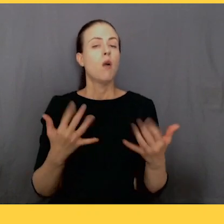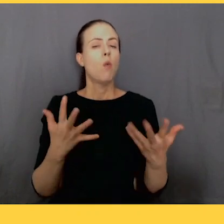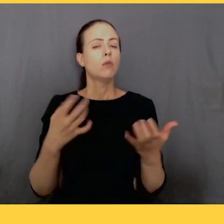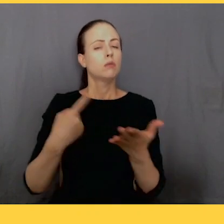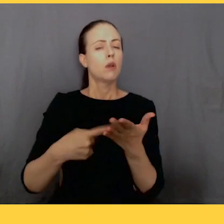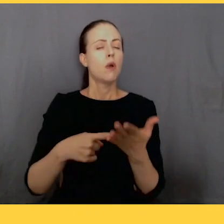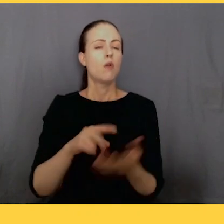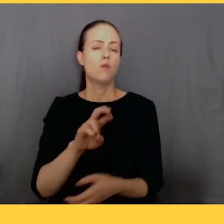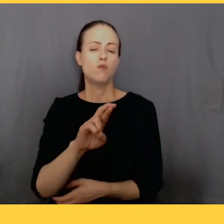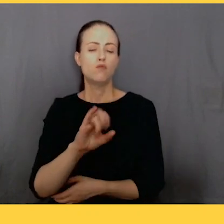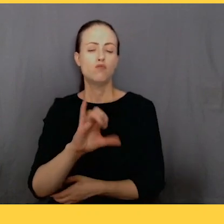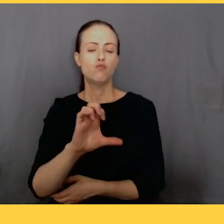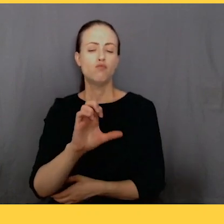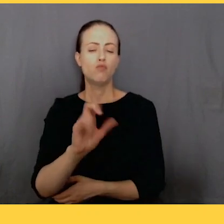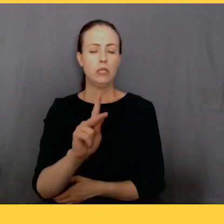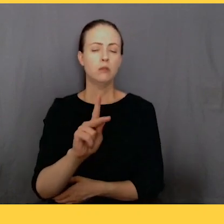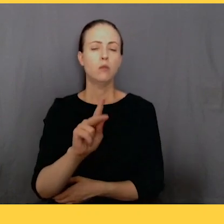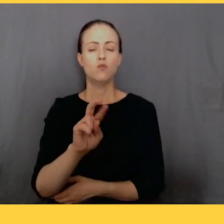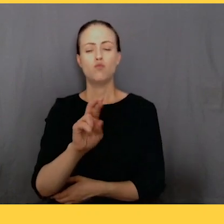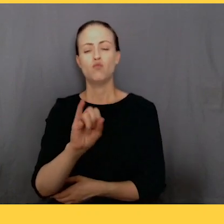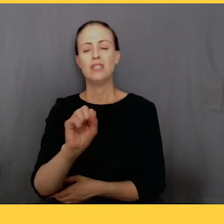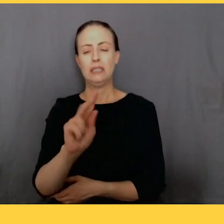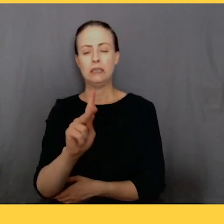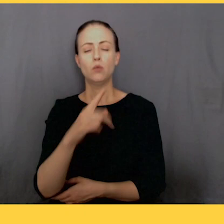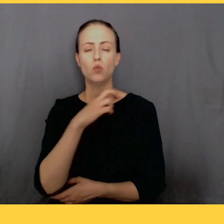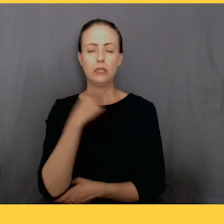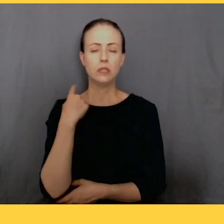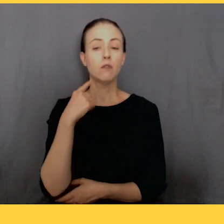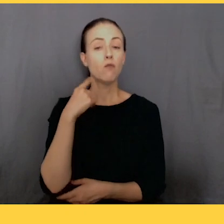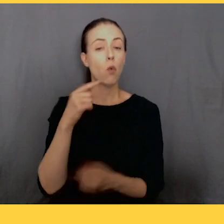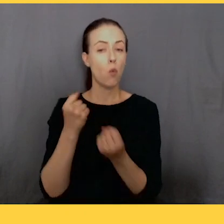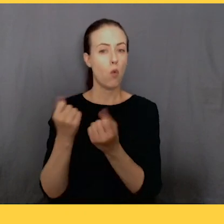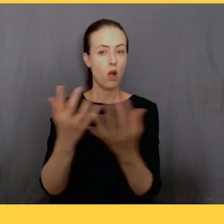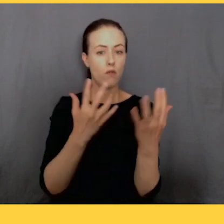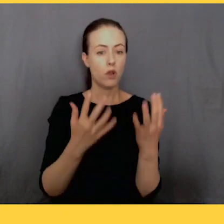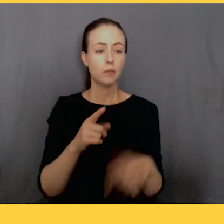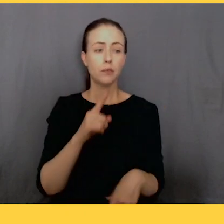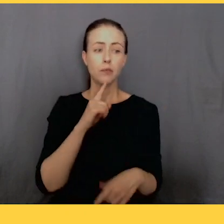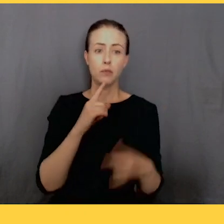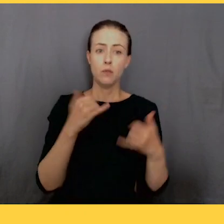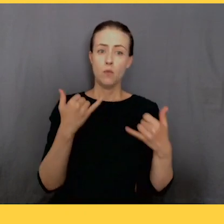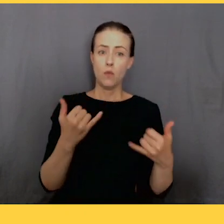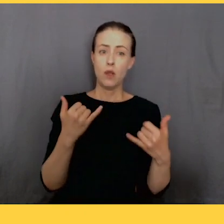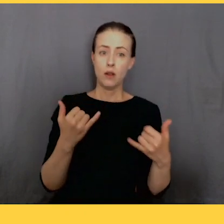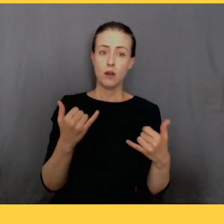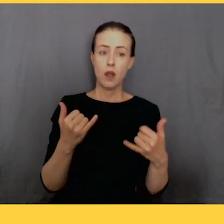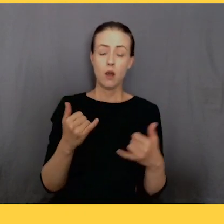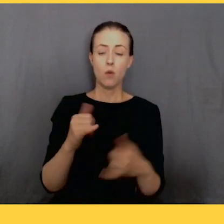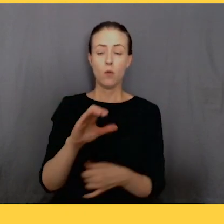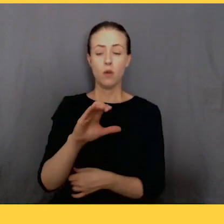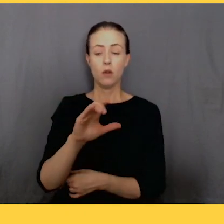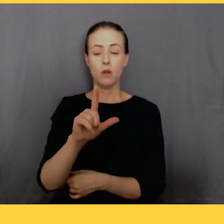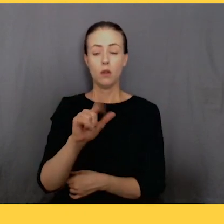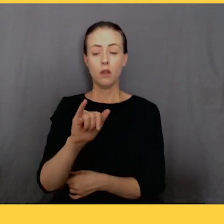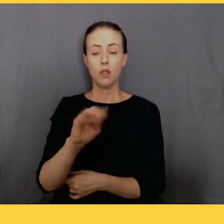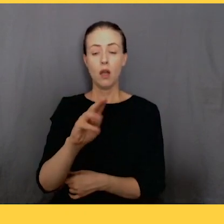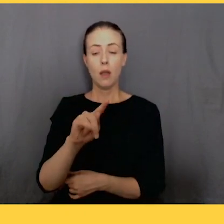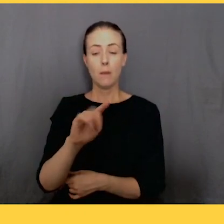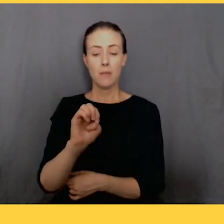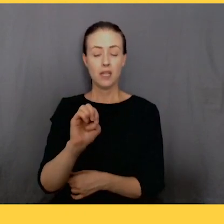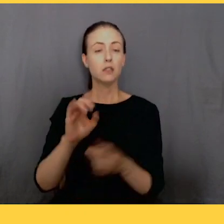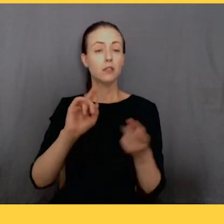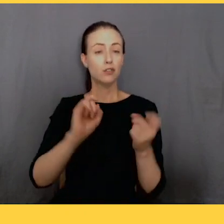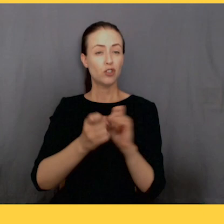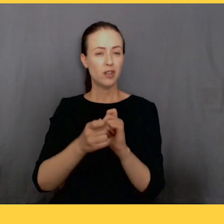facing. We really are responding to the greatest societal challenge of our time, which is climate change and its